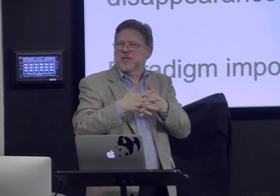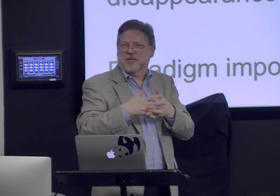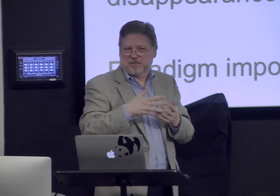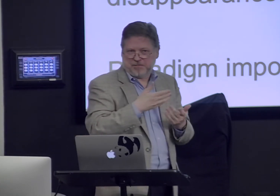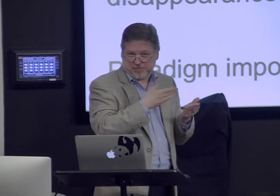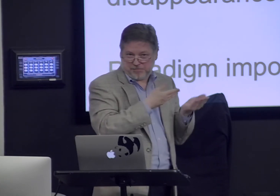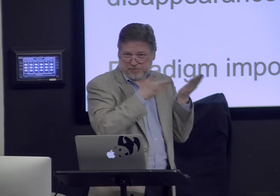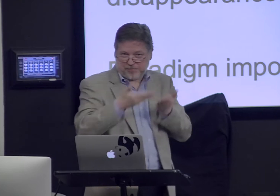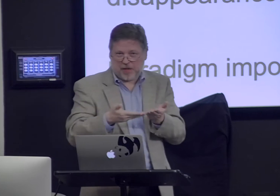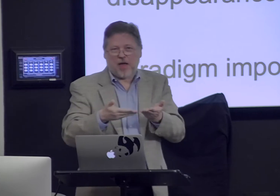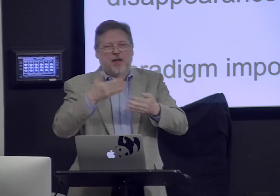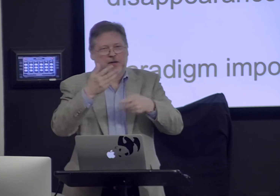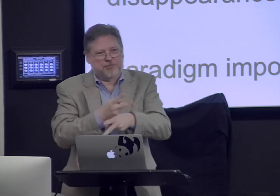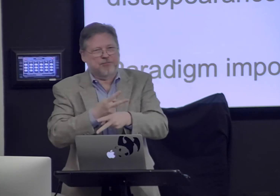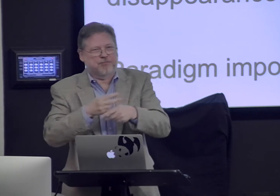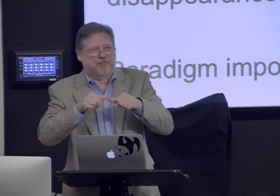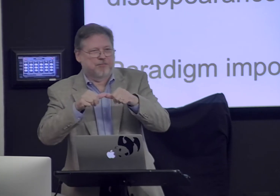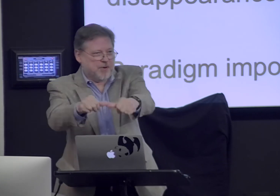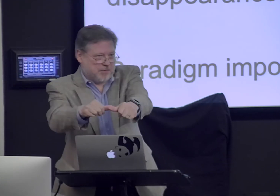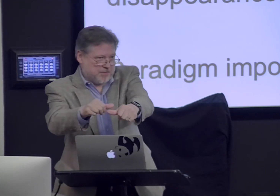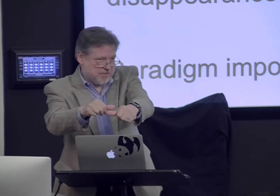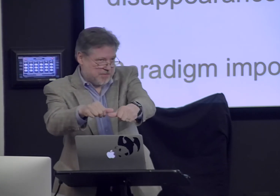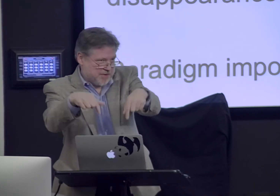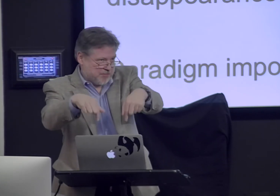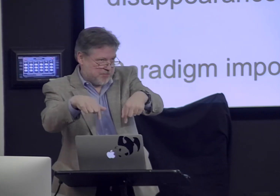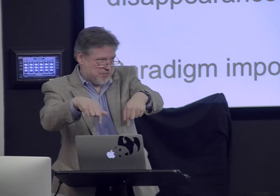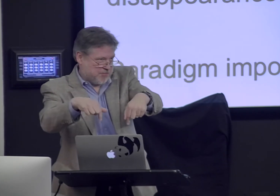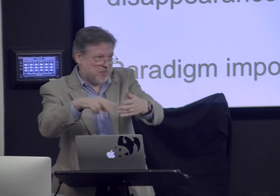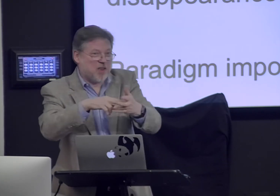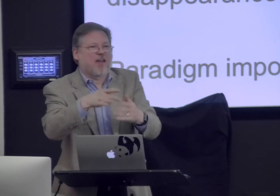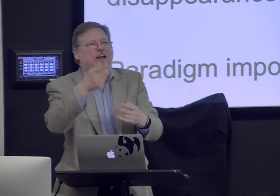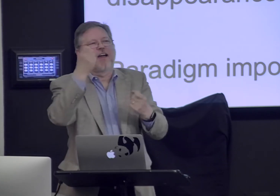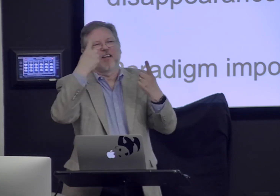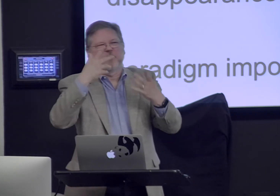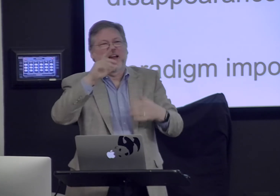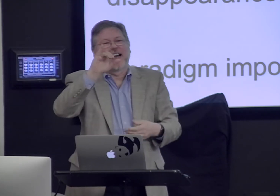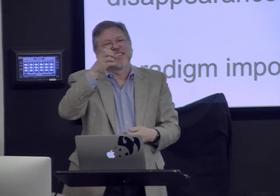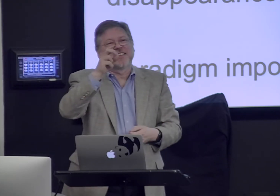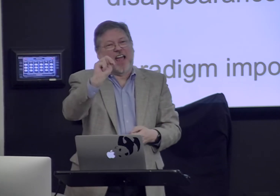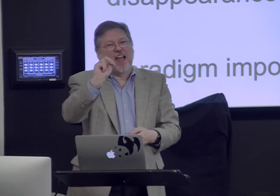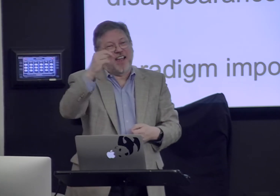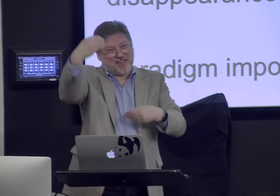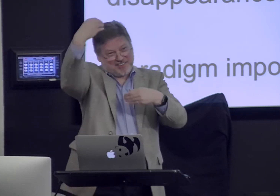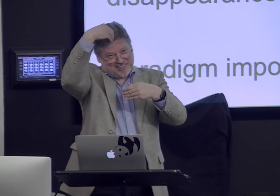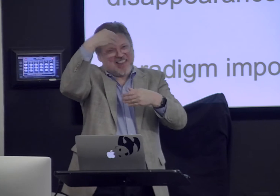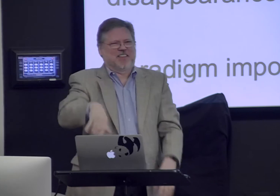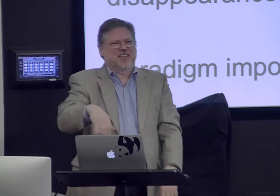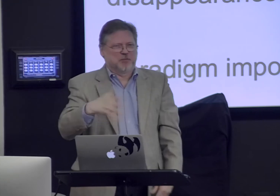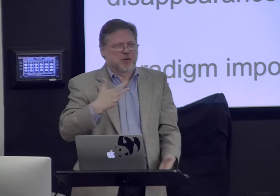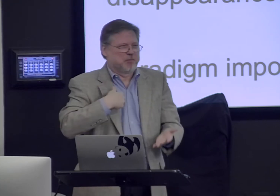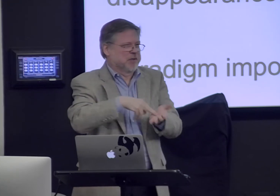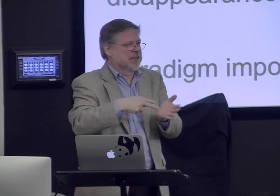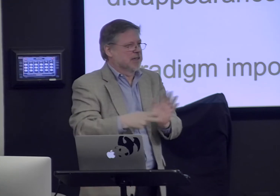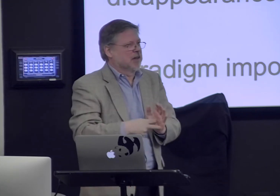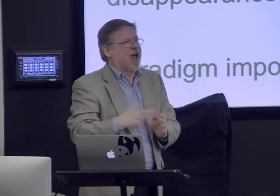of current French Sign Language don't use these same forms. However, we see them in American Sign Language. So this